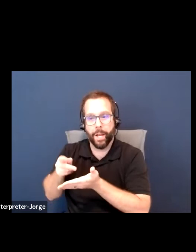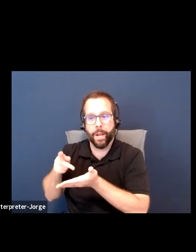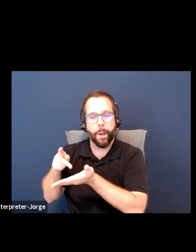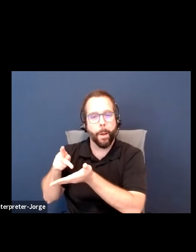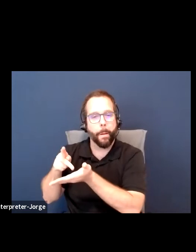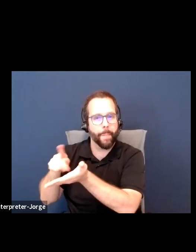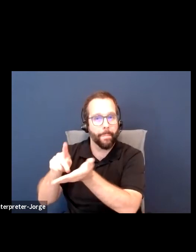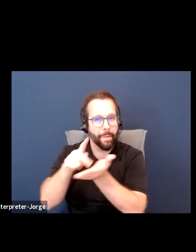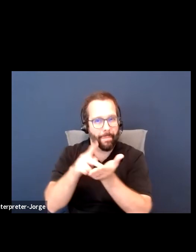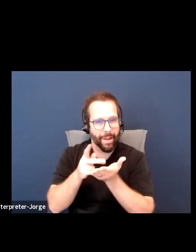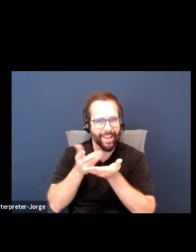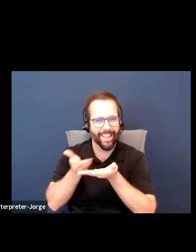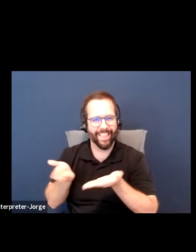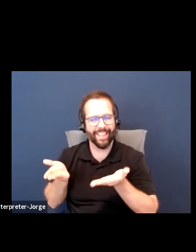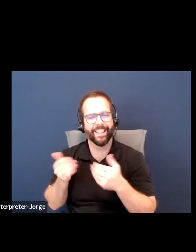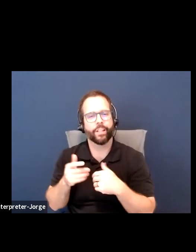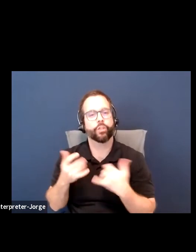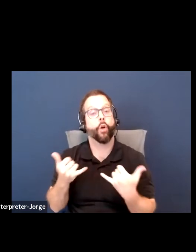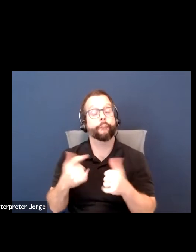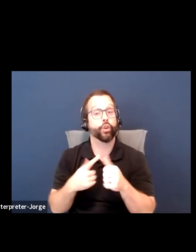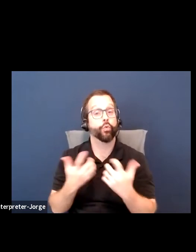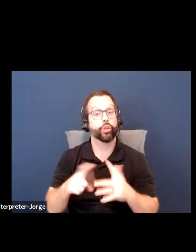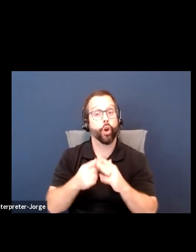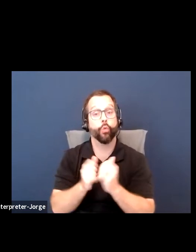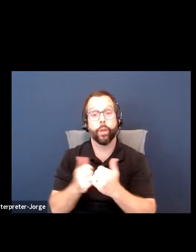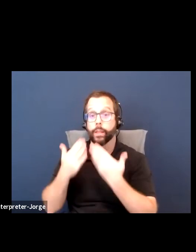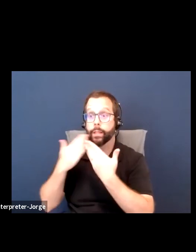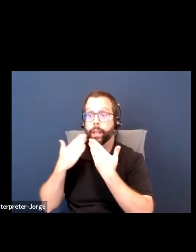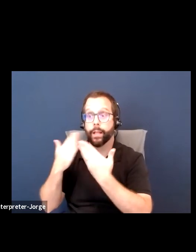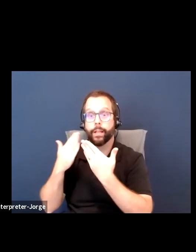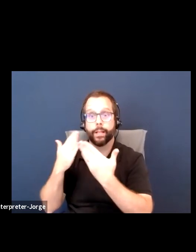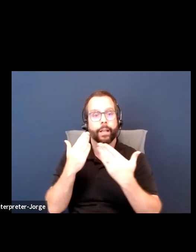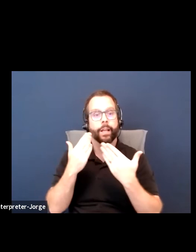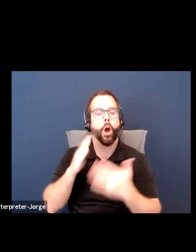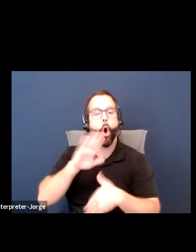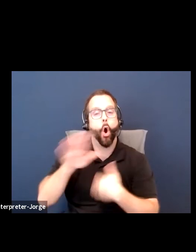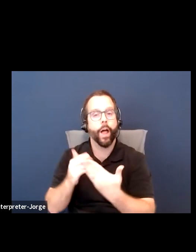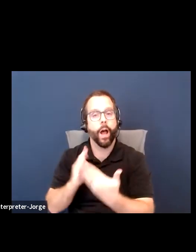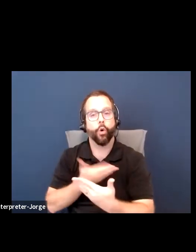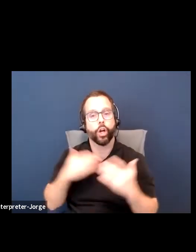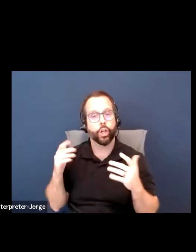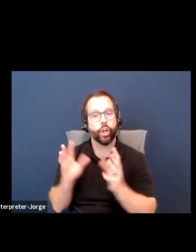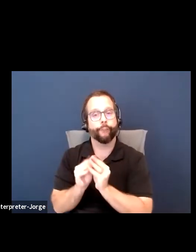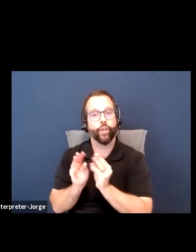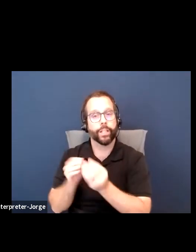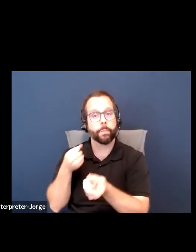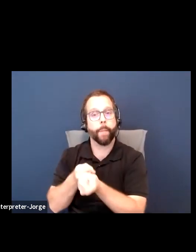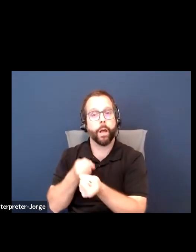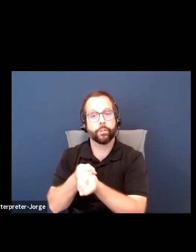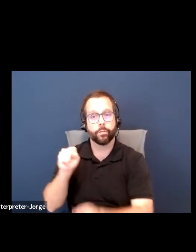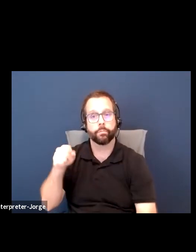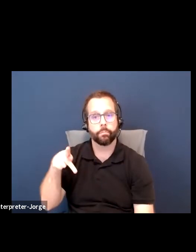do a sincere, heartfelt thanks to all of our conference sponsors. And of